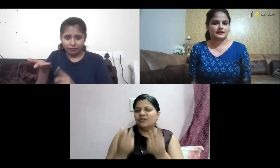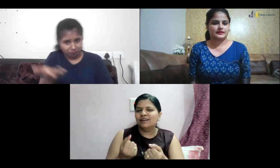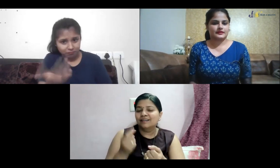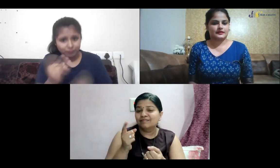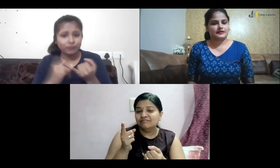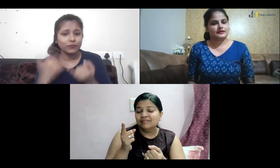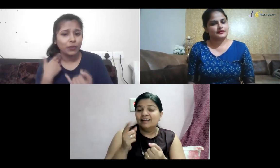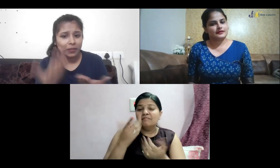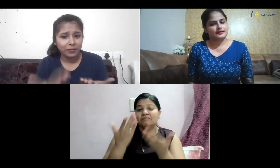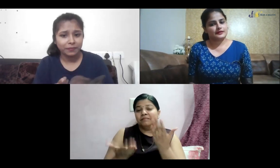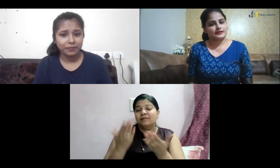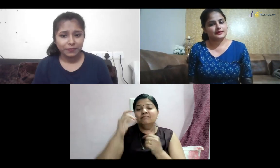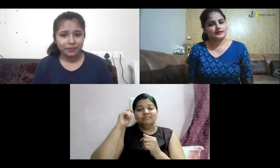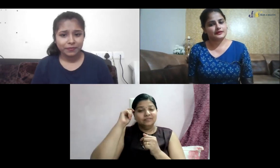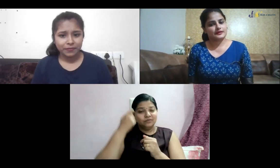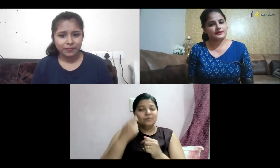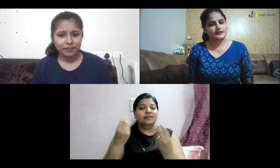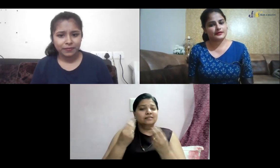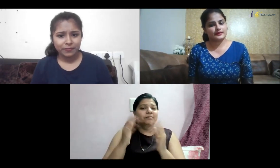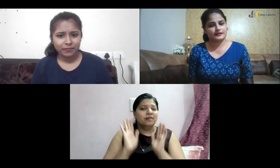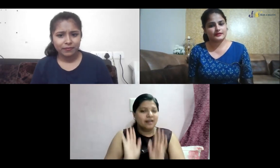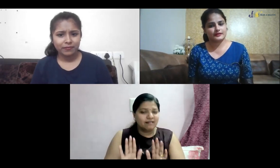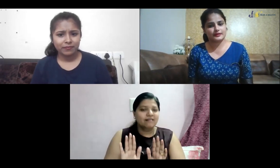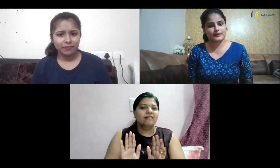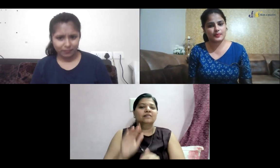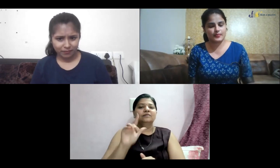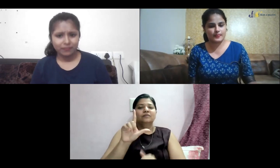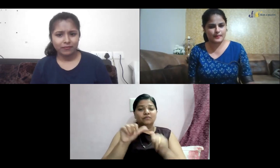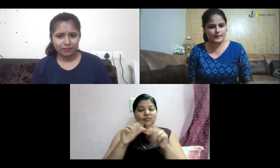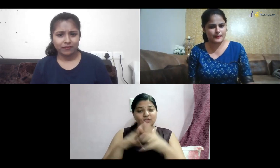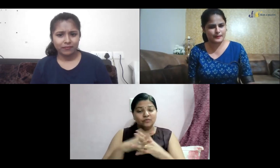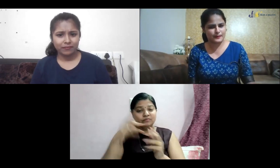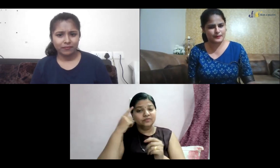I would like to add one point here. Yes, Sudhamini, you can add.